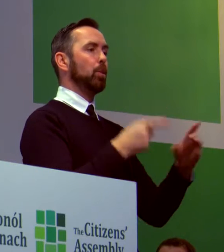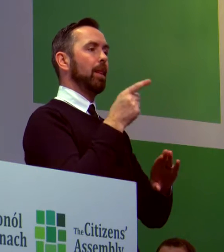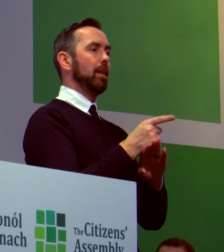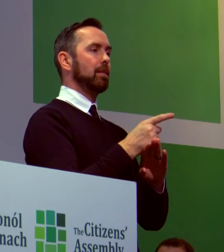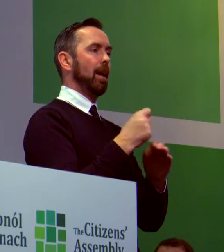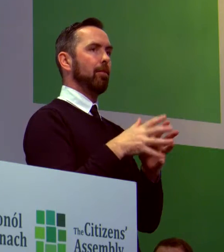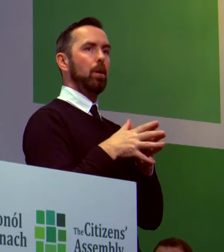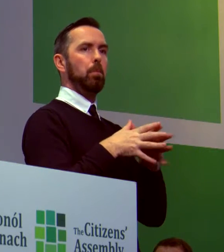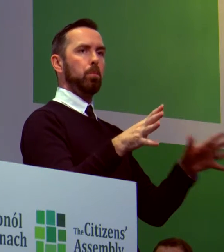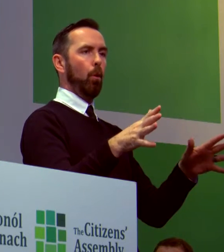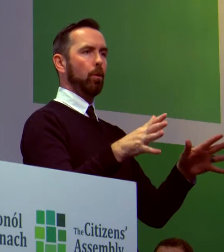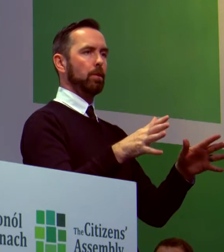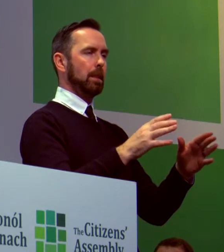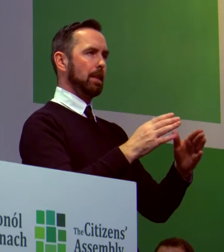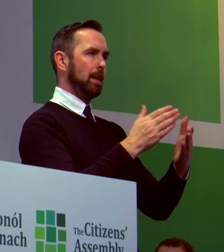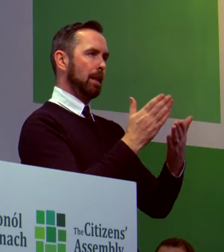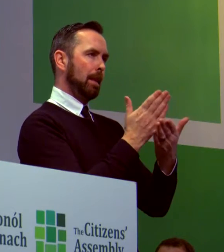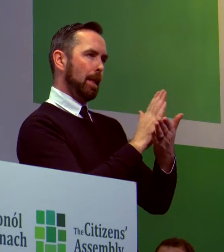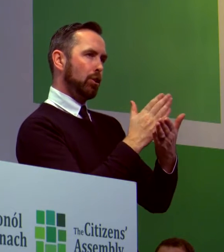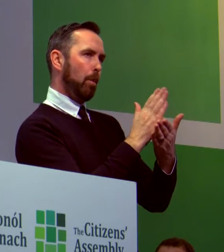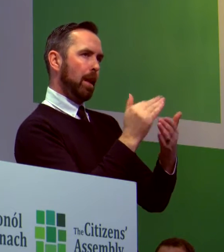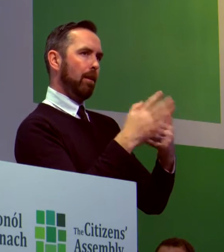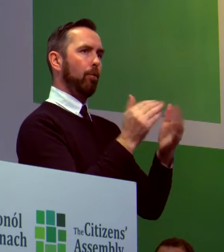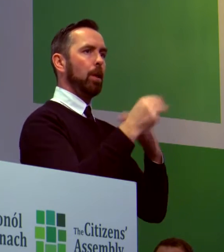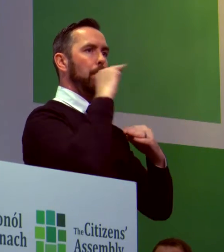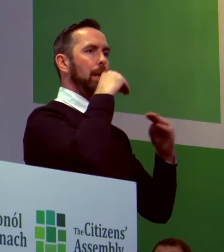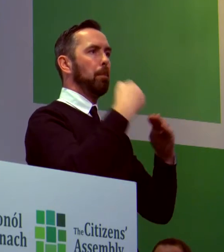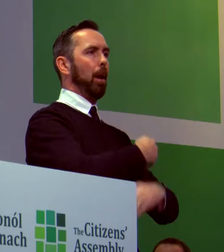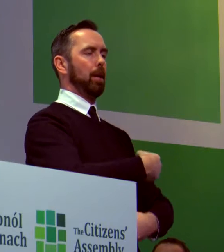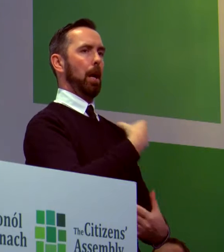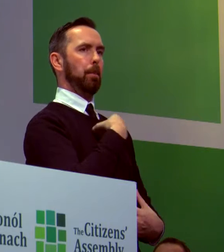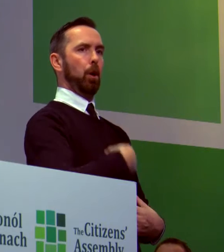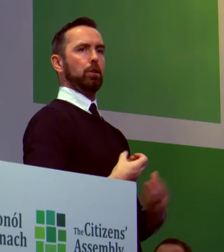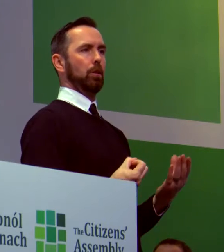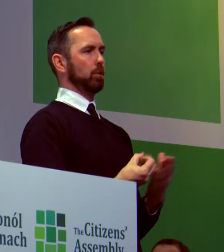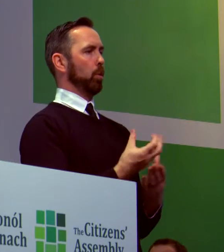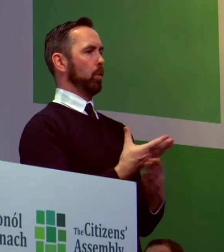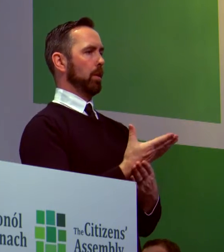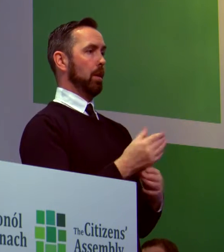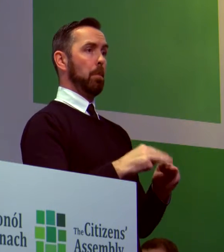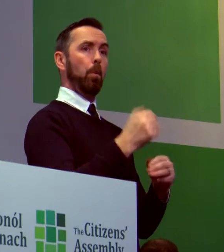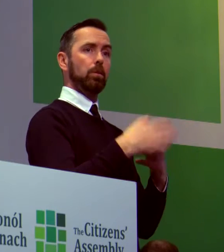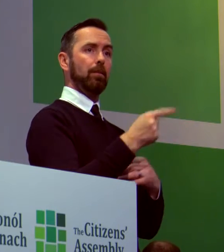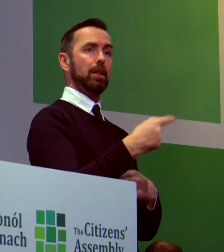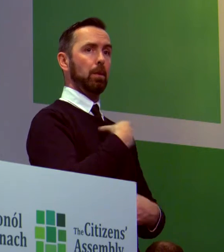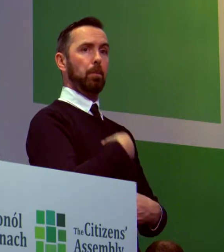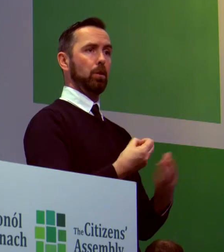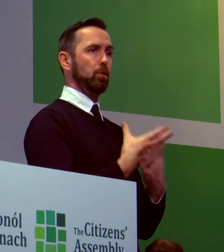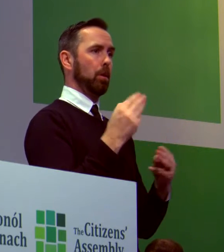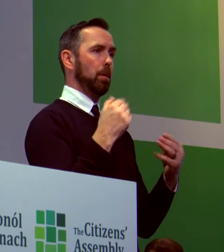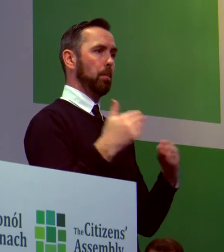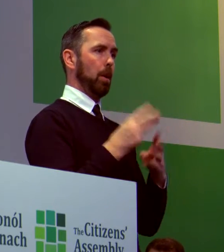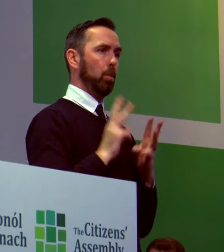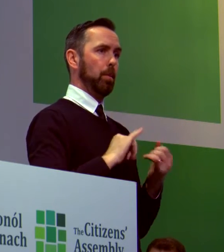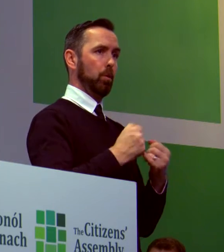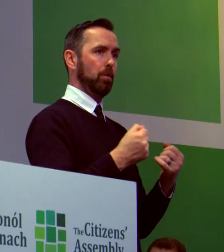very broad interpretation of what is meant by personal story. The majority of stories are personal testimony from women who have been affected by the